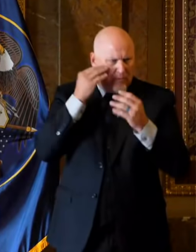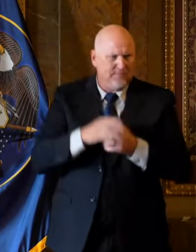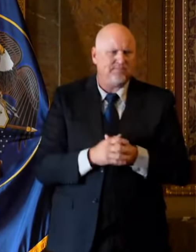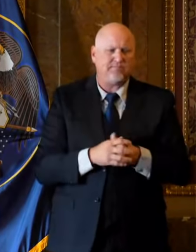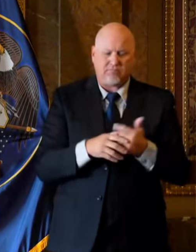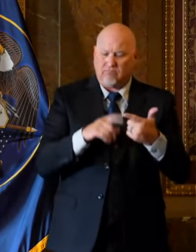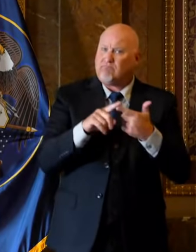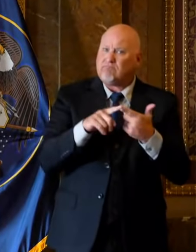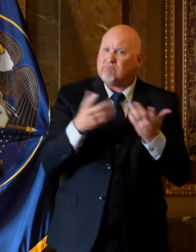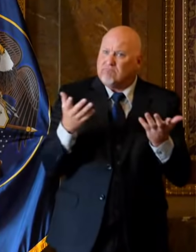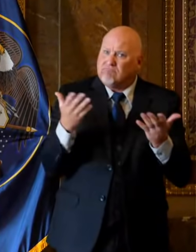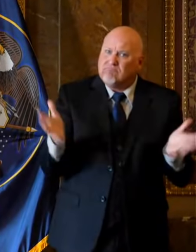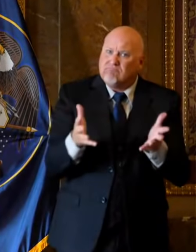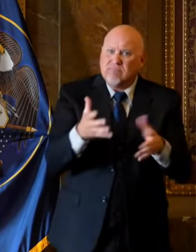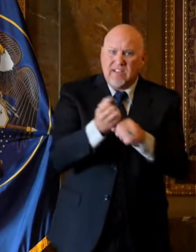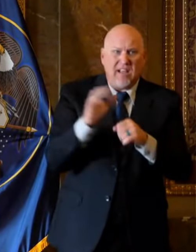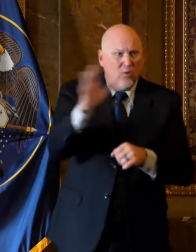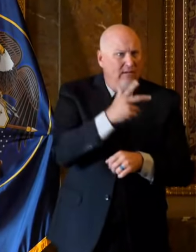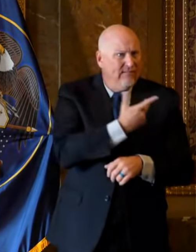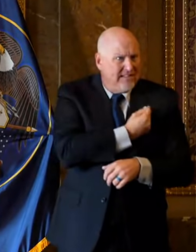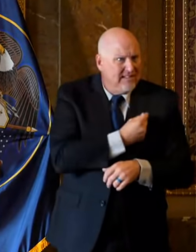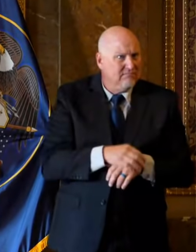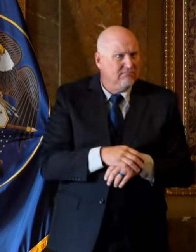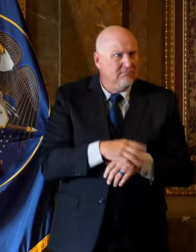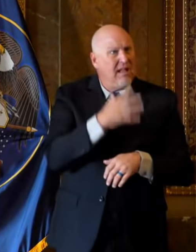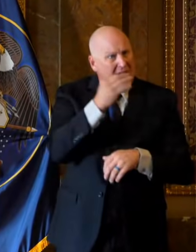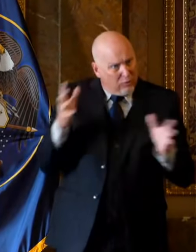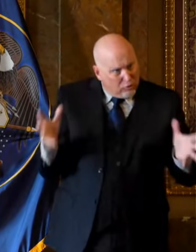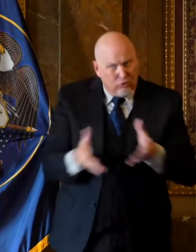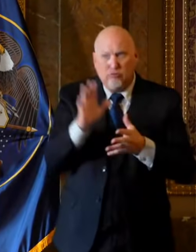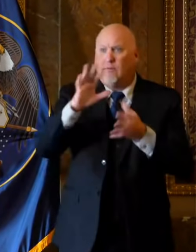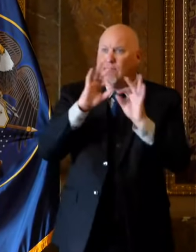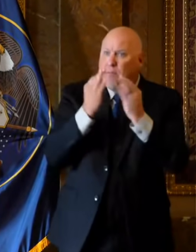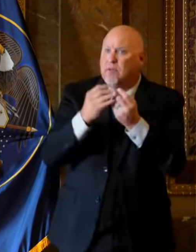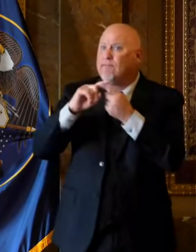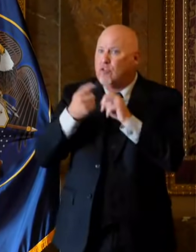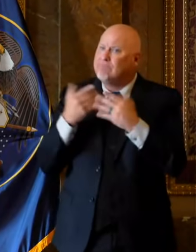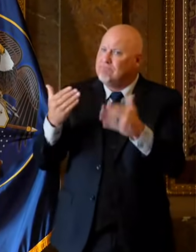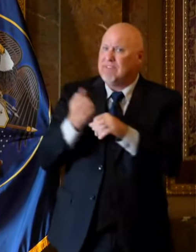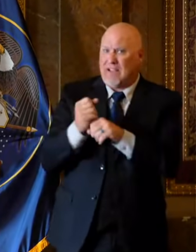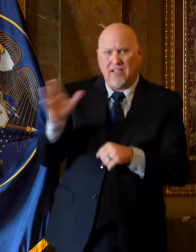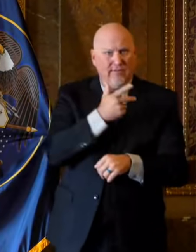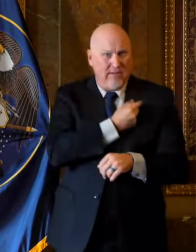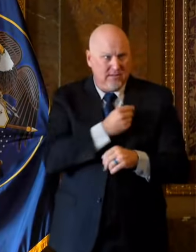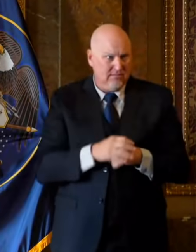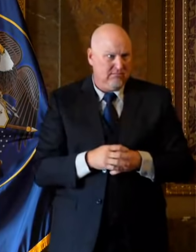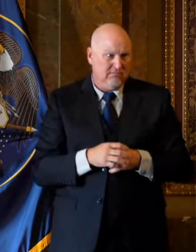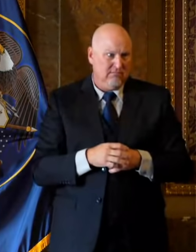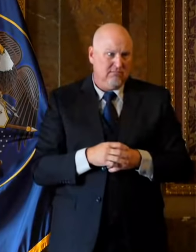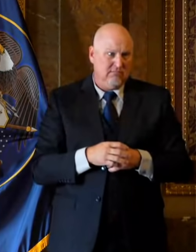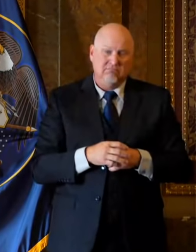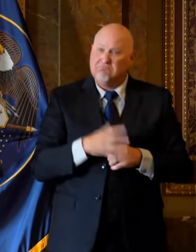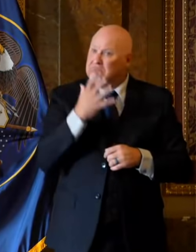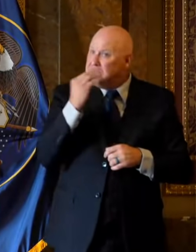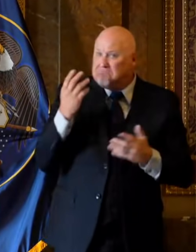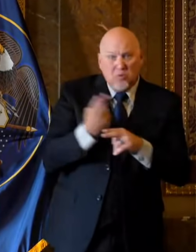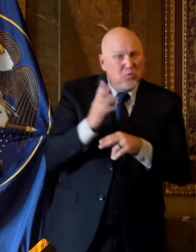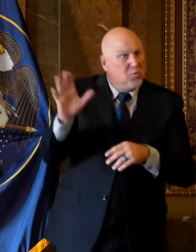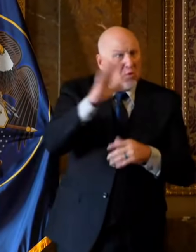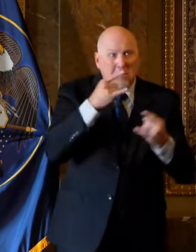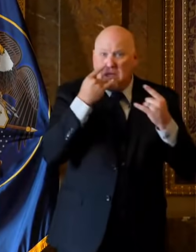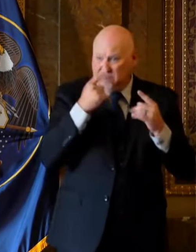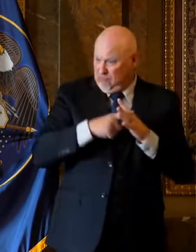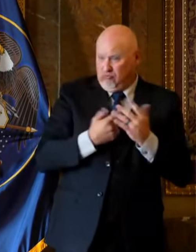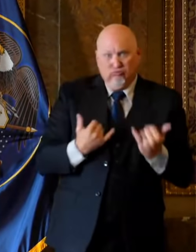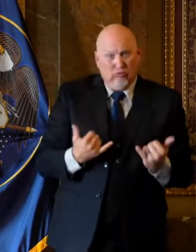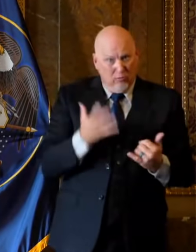to wear a mask. And the ask for you, most importantly,